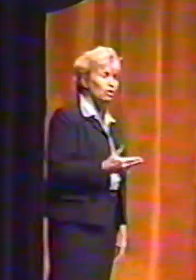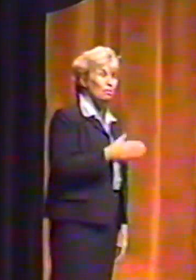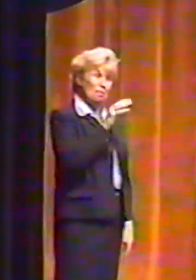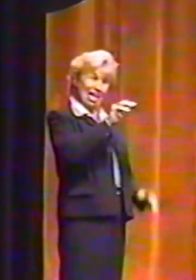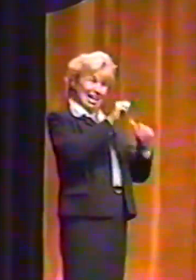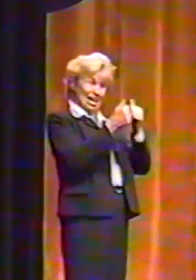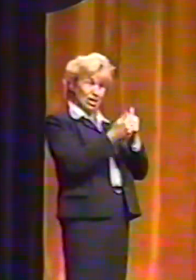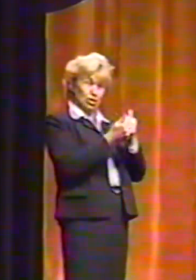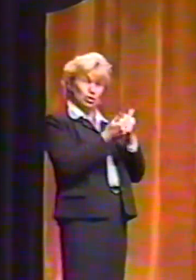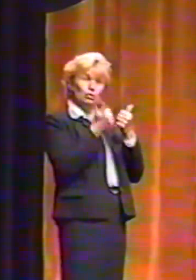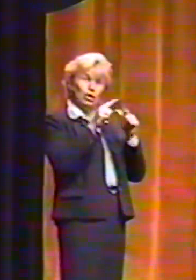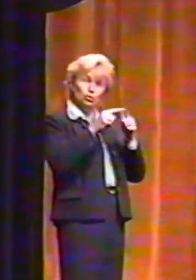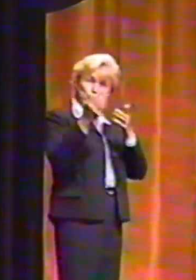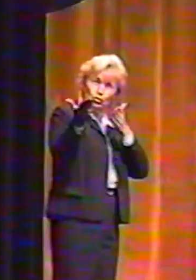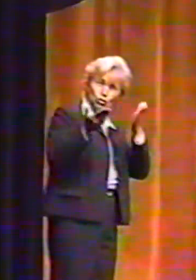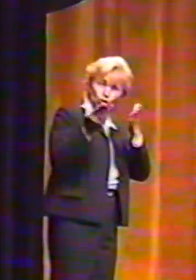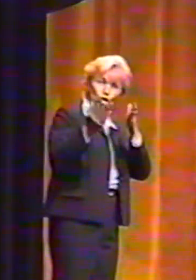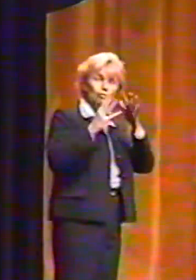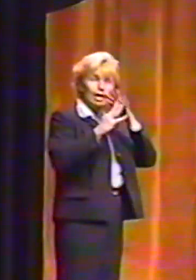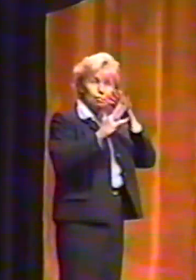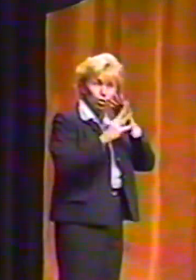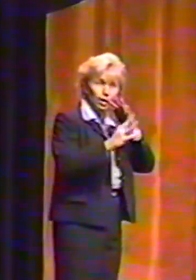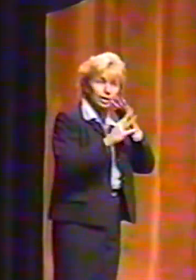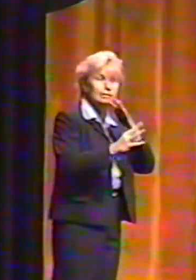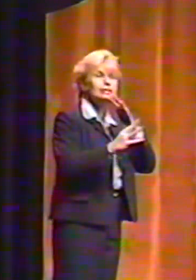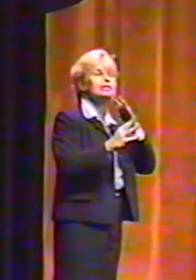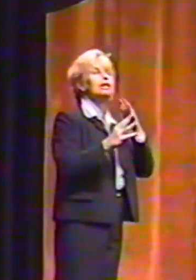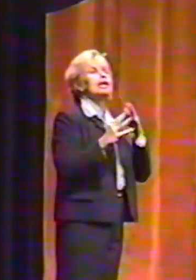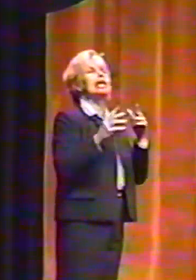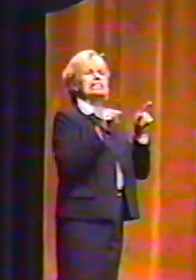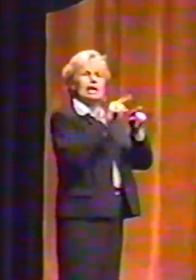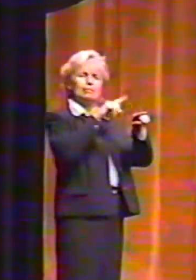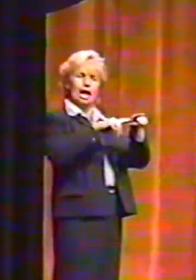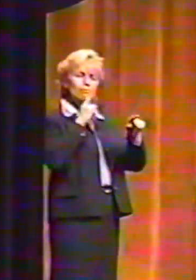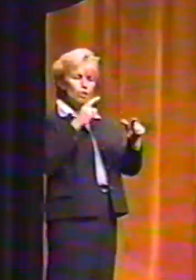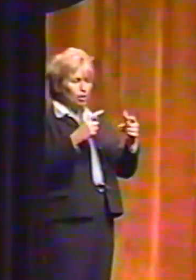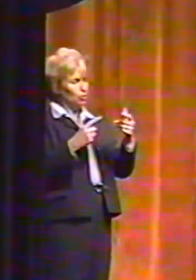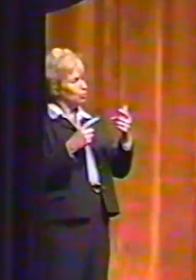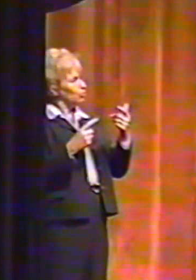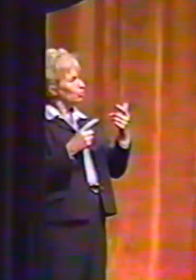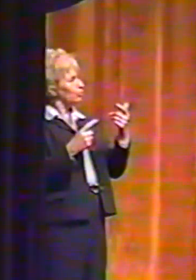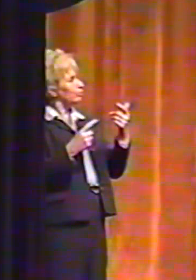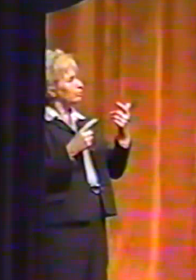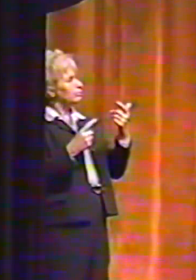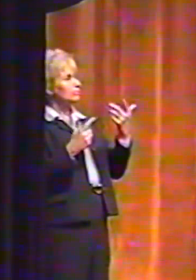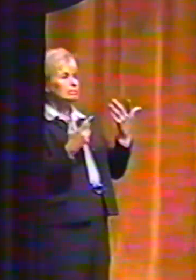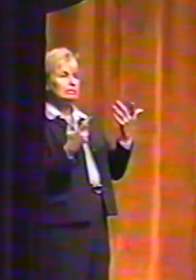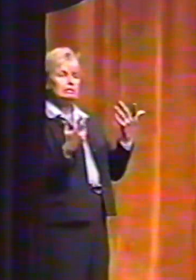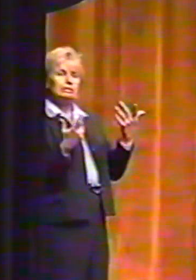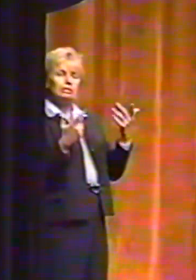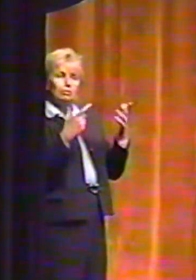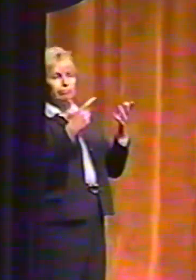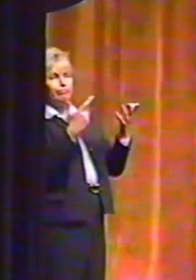them services, and at the same time, it's trying to enforce the law against these very people it's supposed to